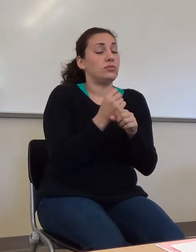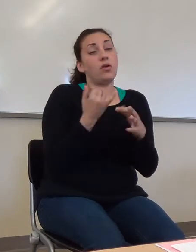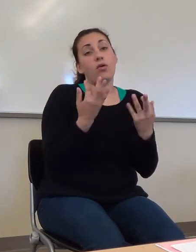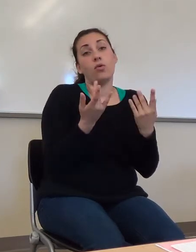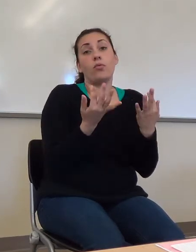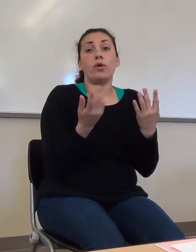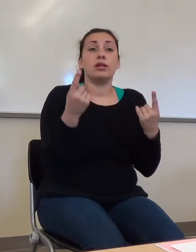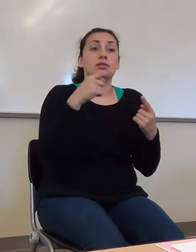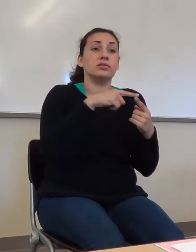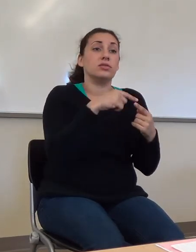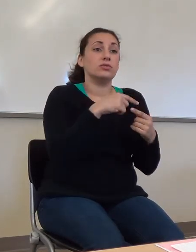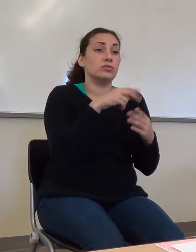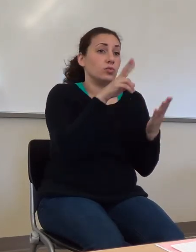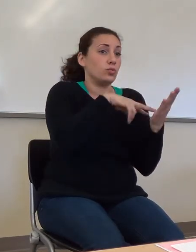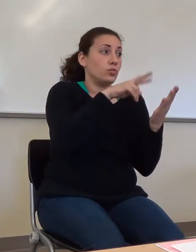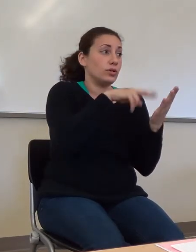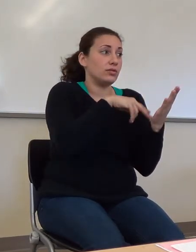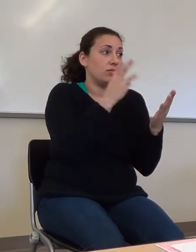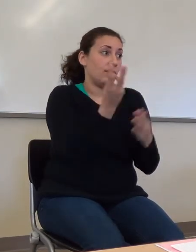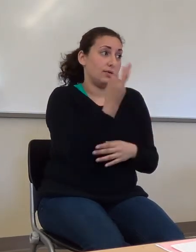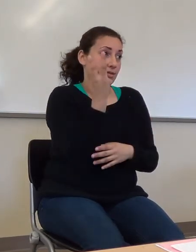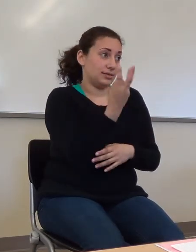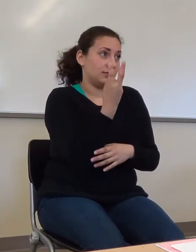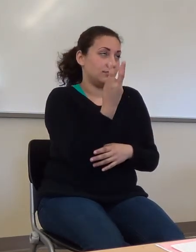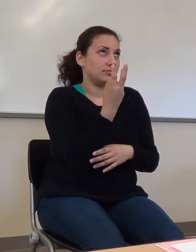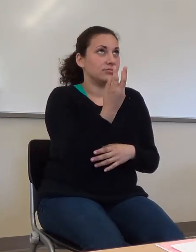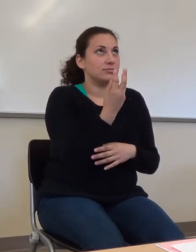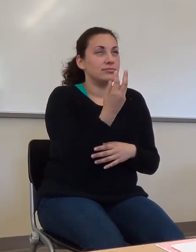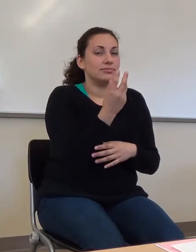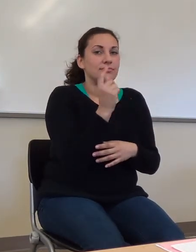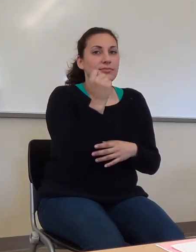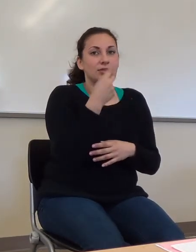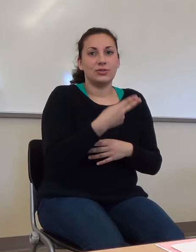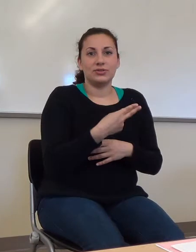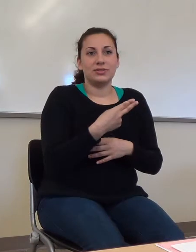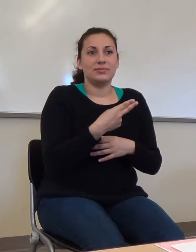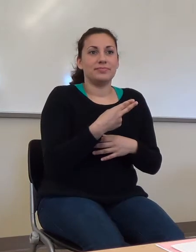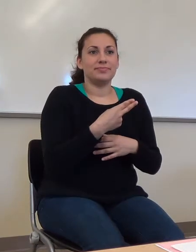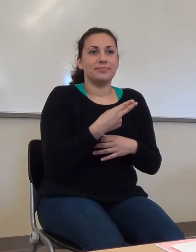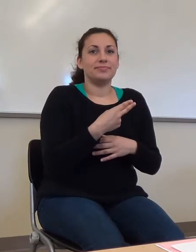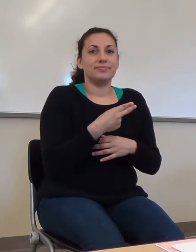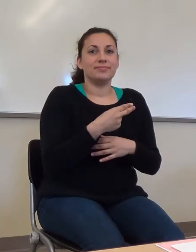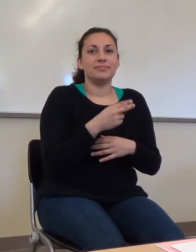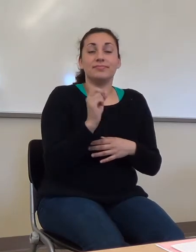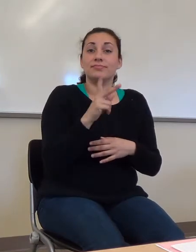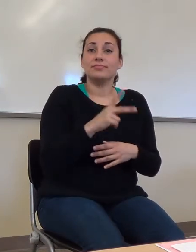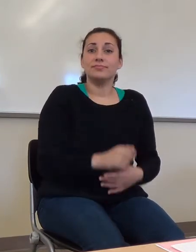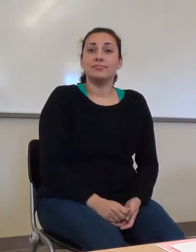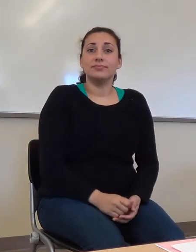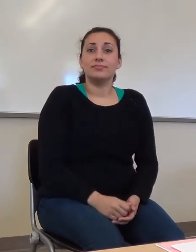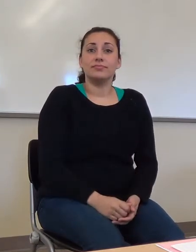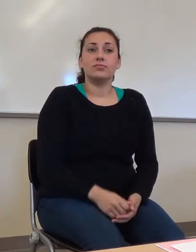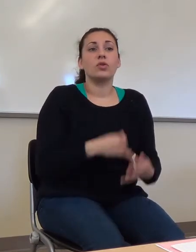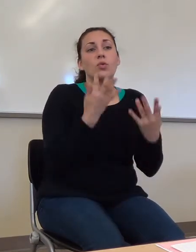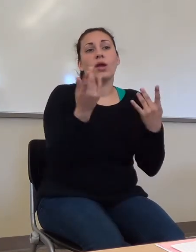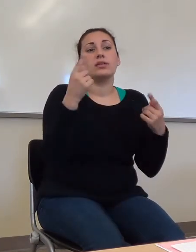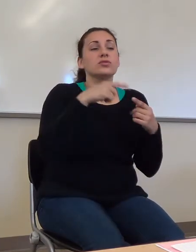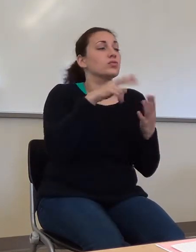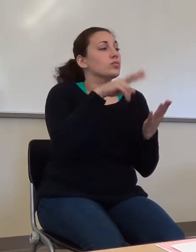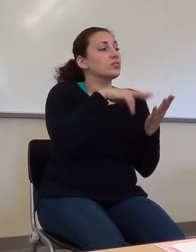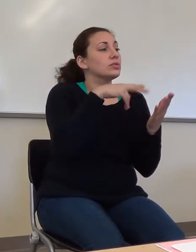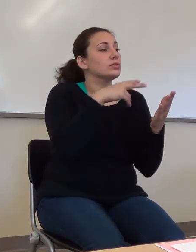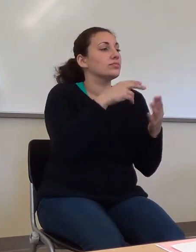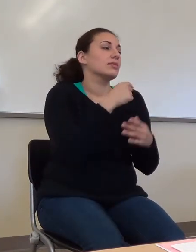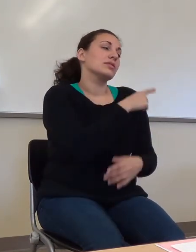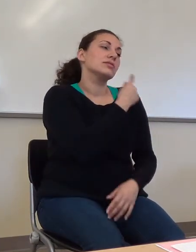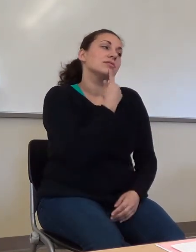on Wednesday and then write about that, because then now that is something that you know about. Okay? But